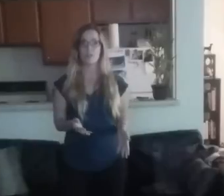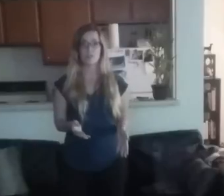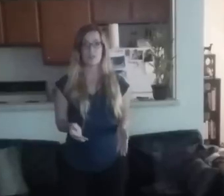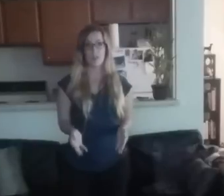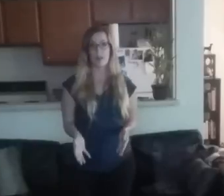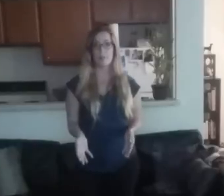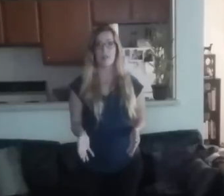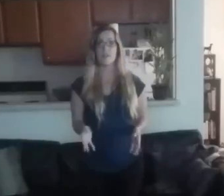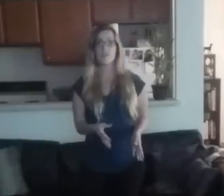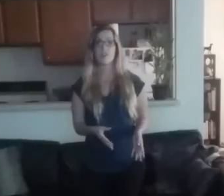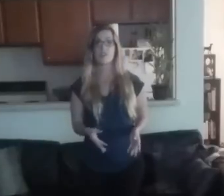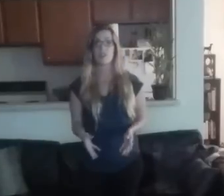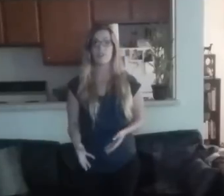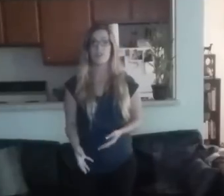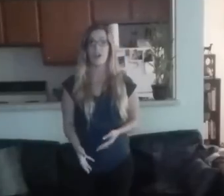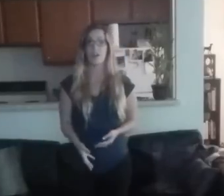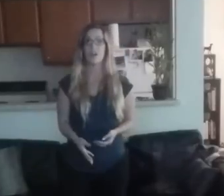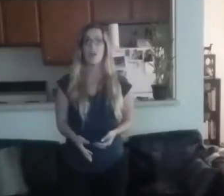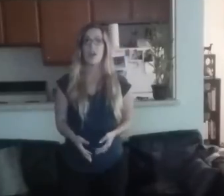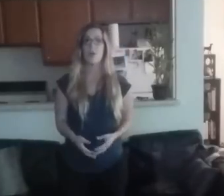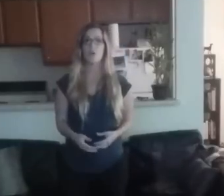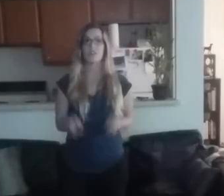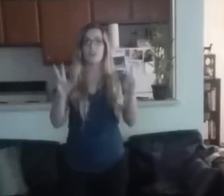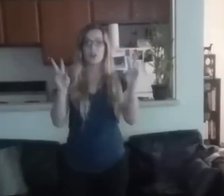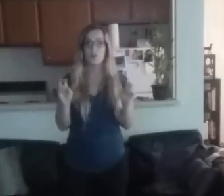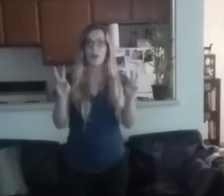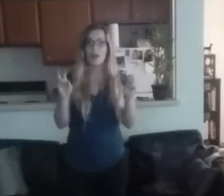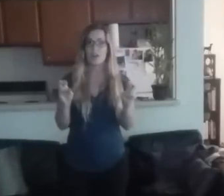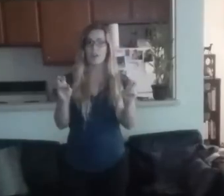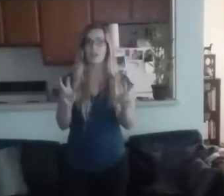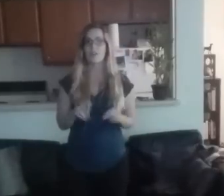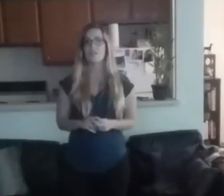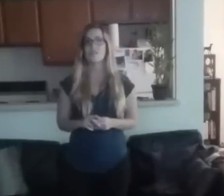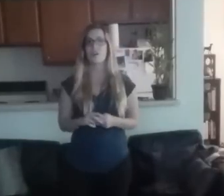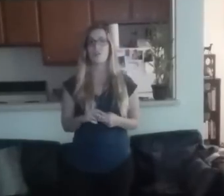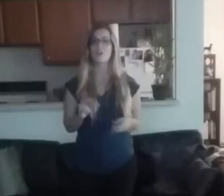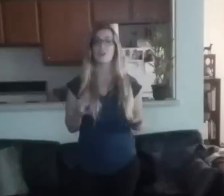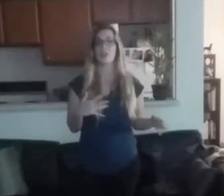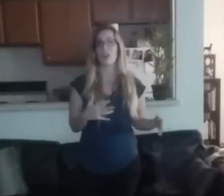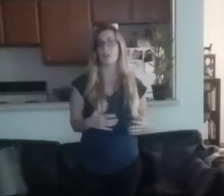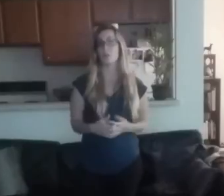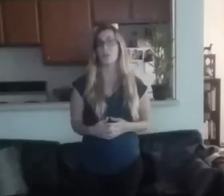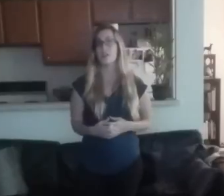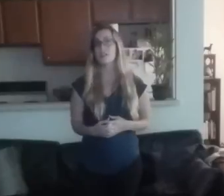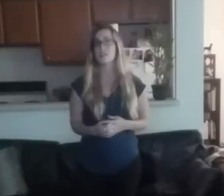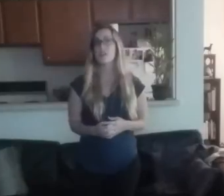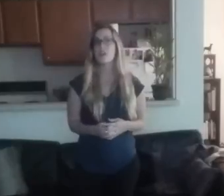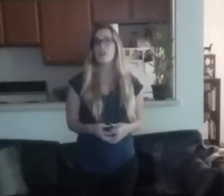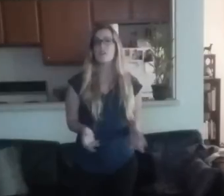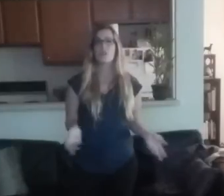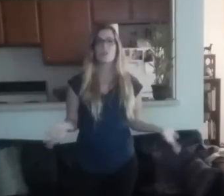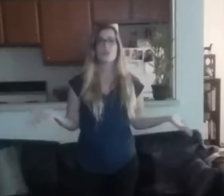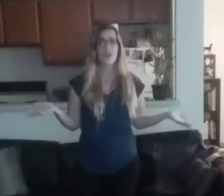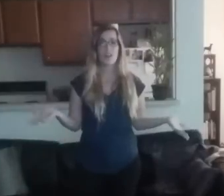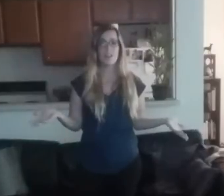importance, anatomy, and function of the neck and what the cracking sound in our neck really is. So if cracking your